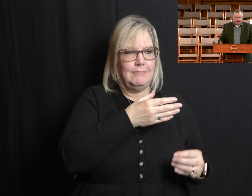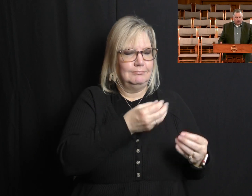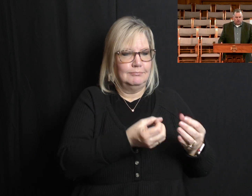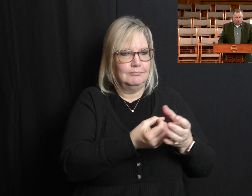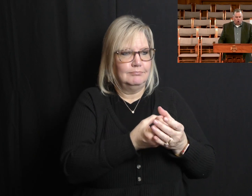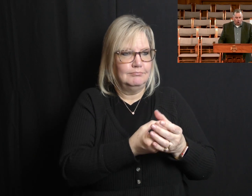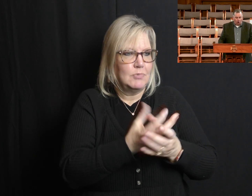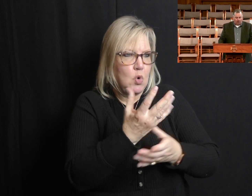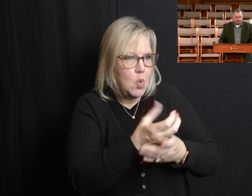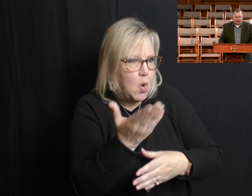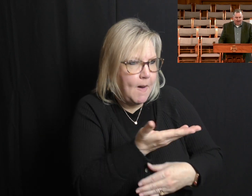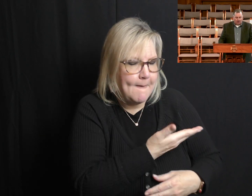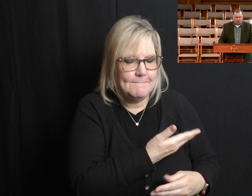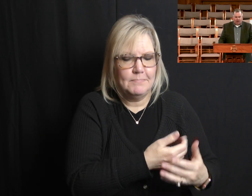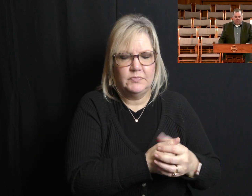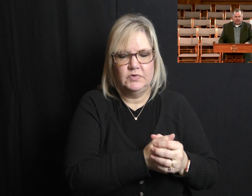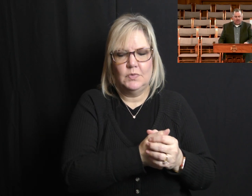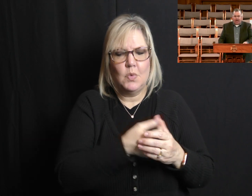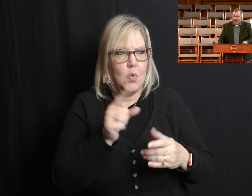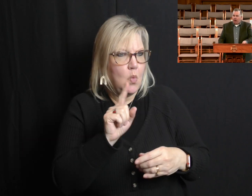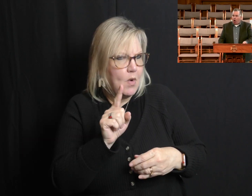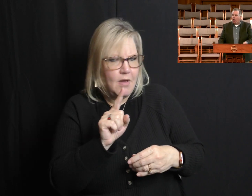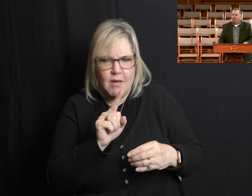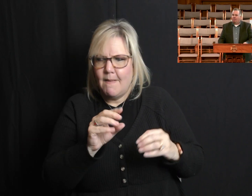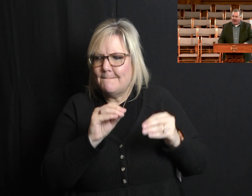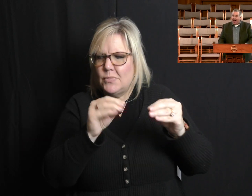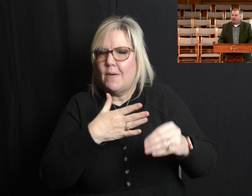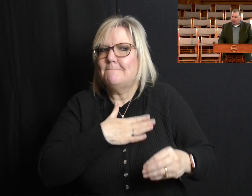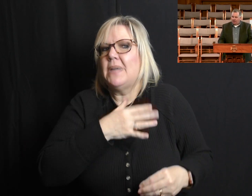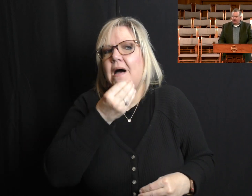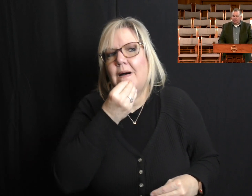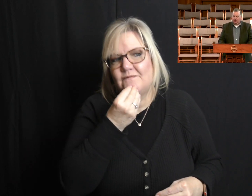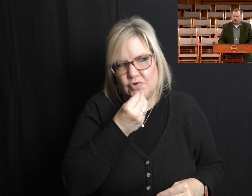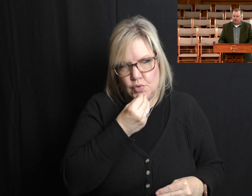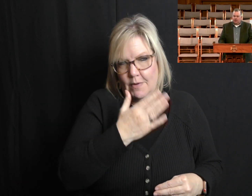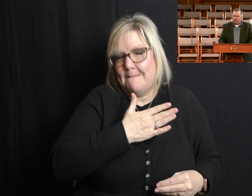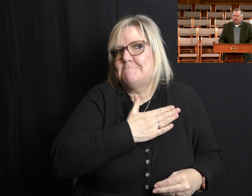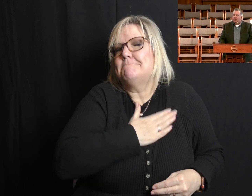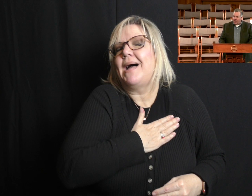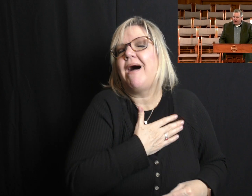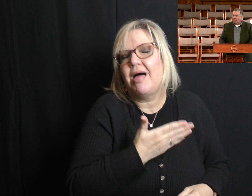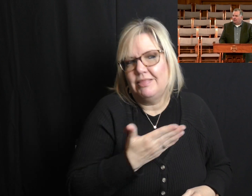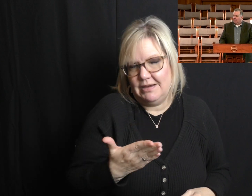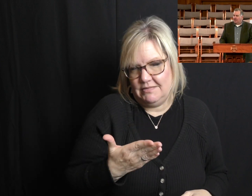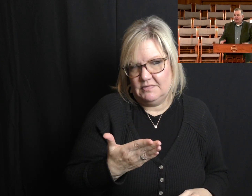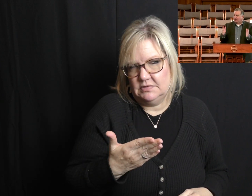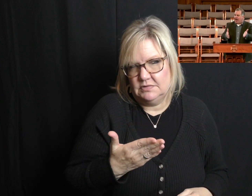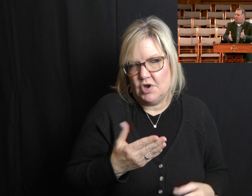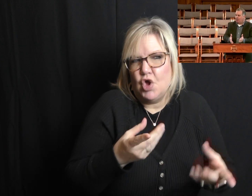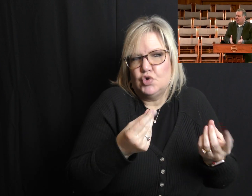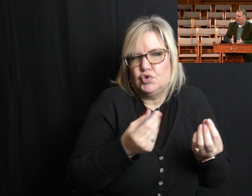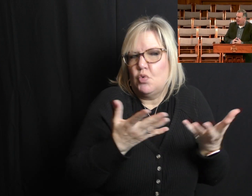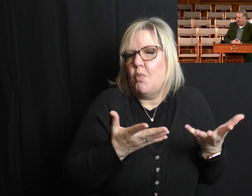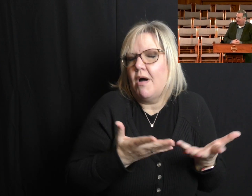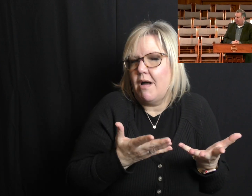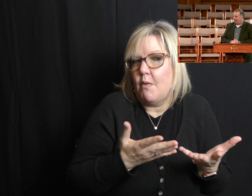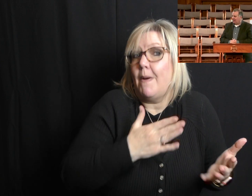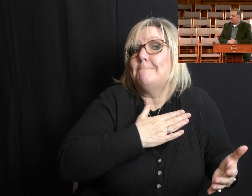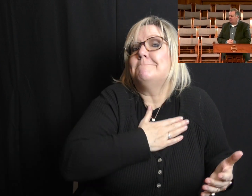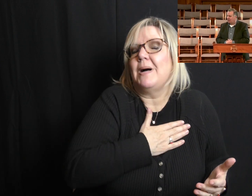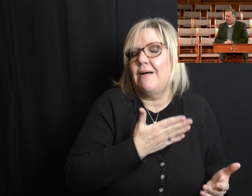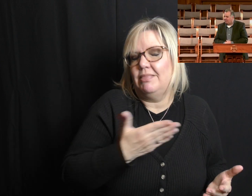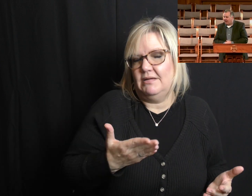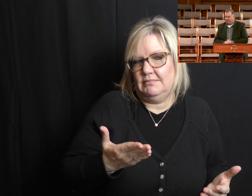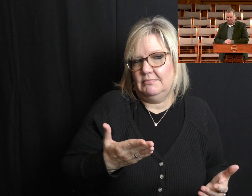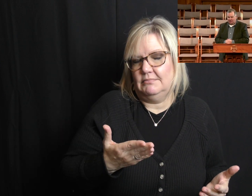bigger ones and store all of my grain and all of my goods there." Now, this guy would have made a great Baptist.